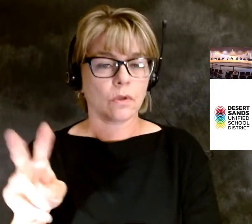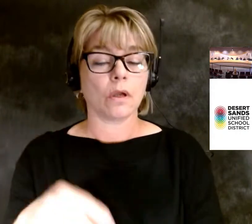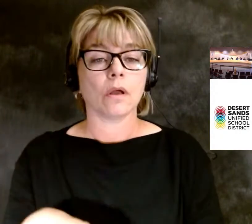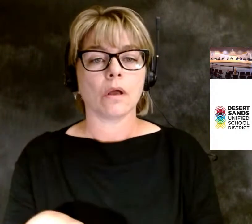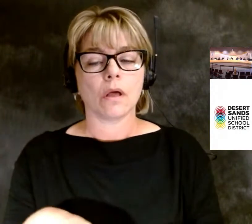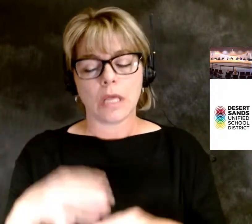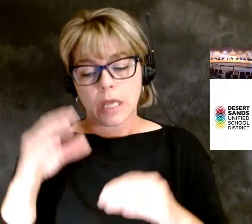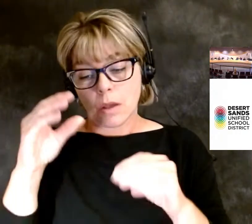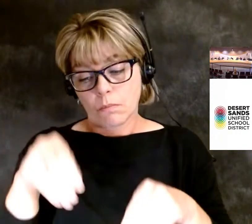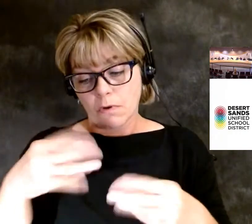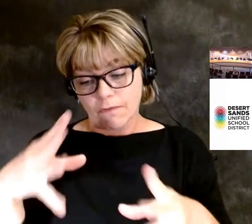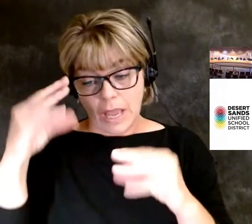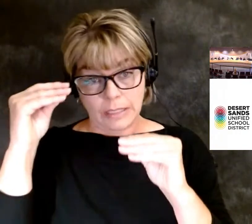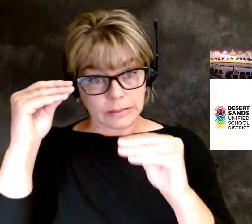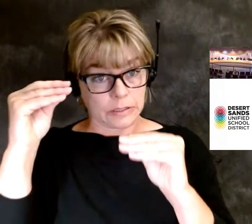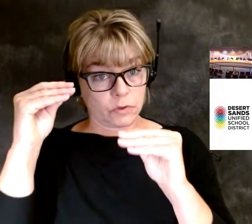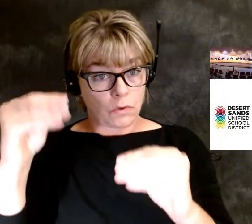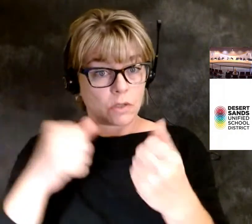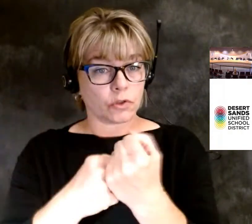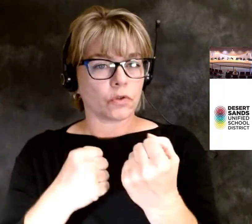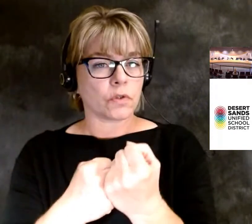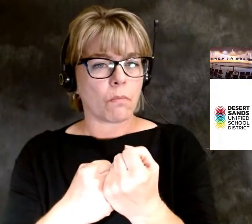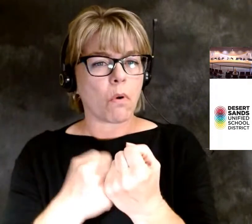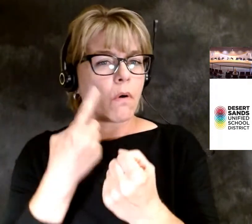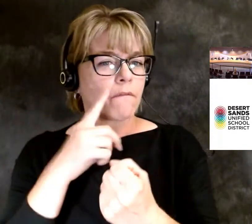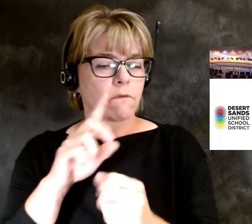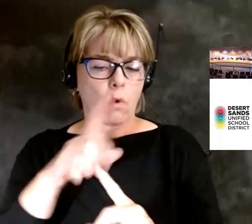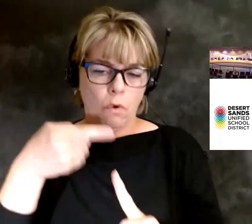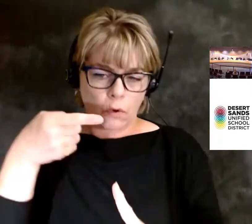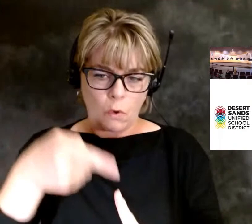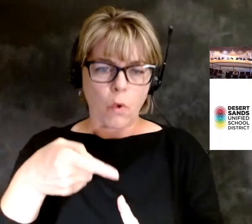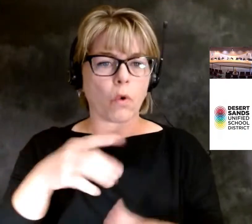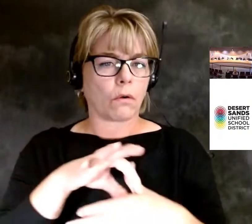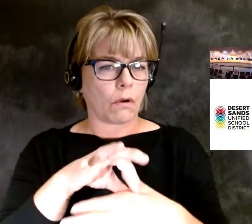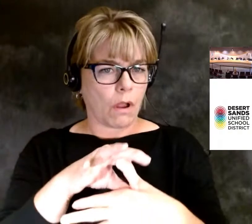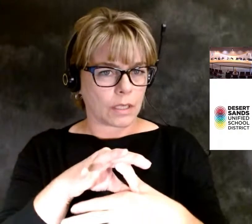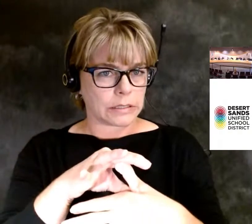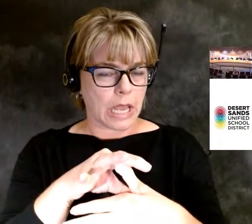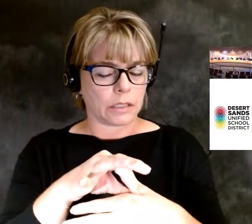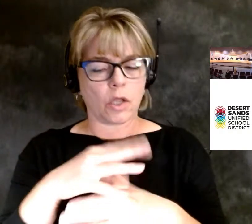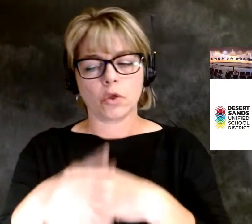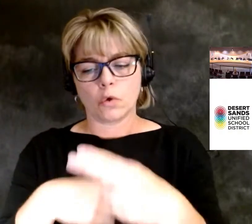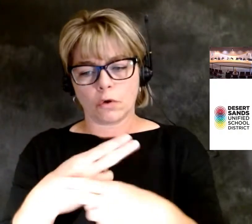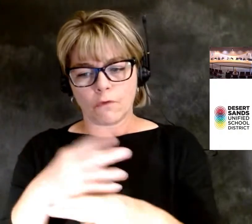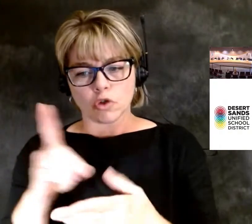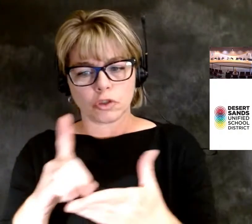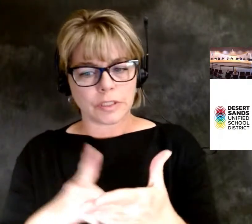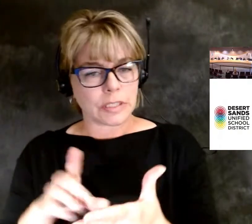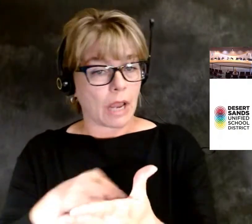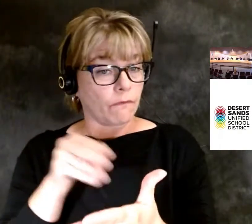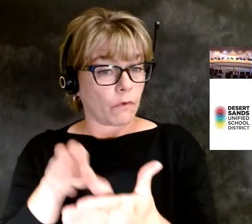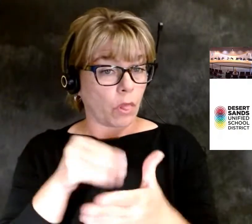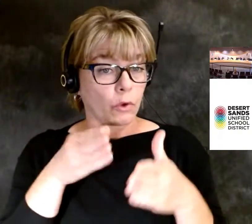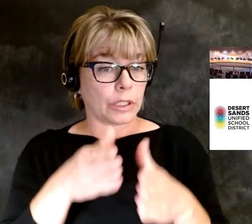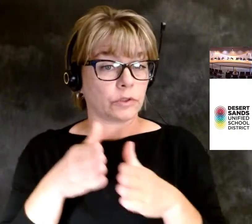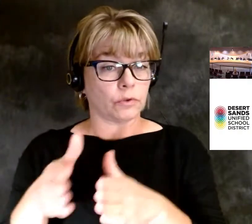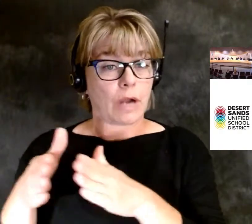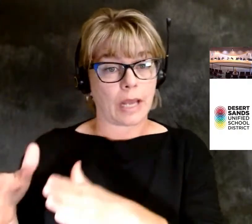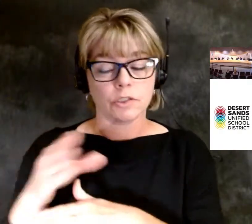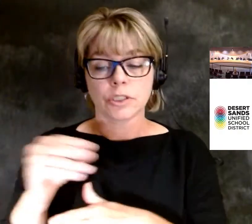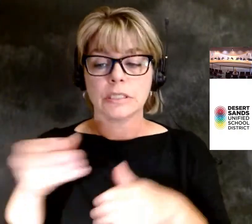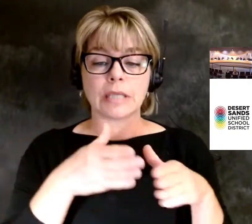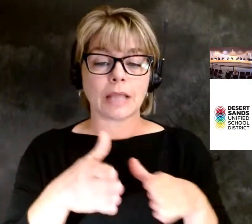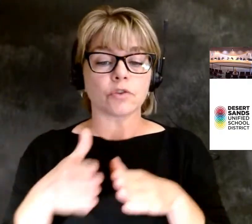instructional support in core content, inclusion, universal design for learning strategies, and strategies that address chronic